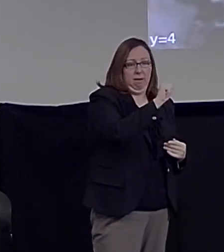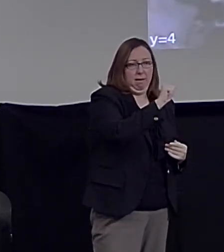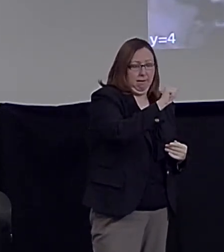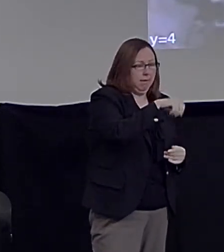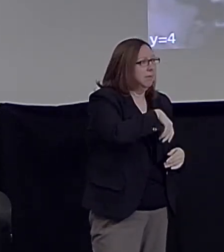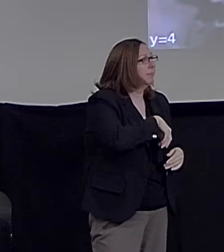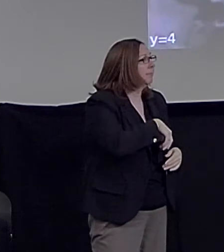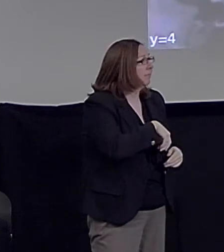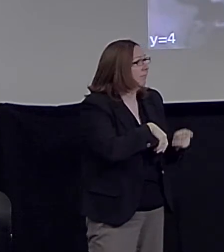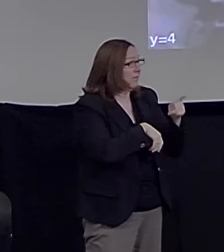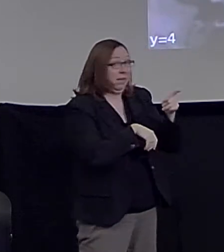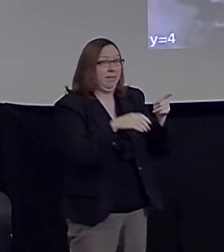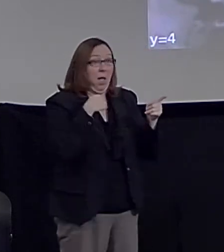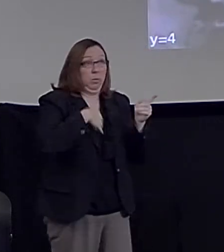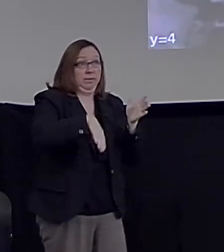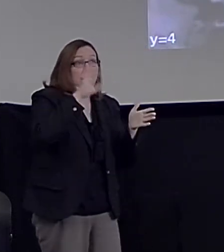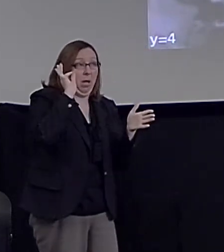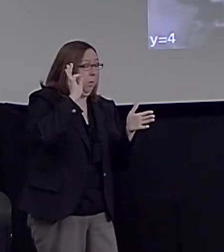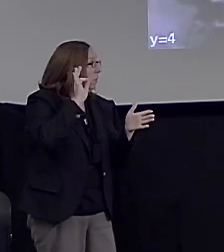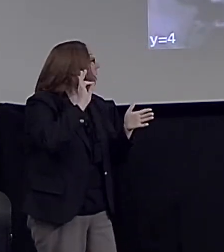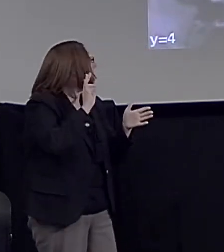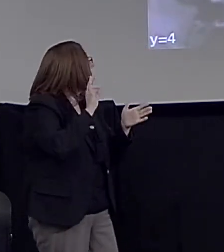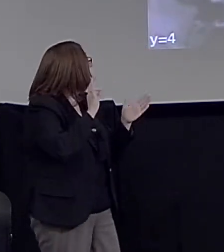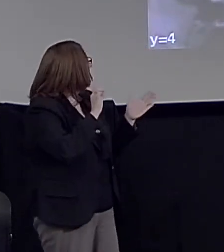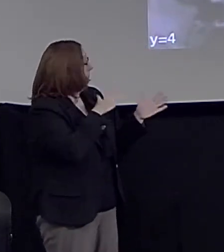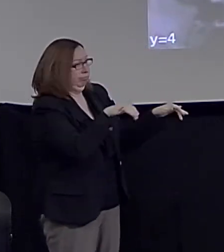us. Anyway, we also found that if you